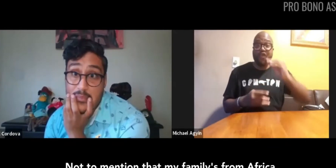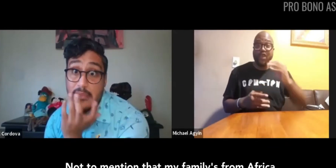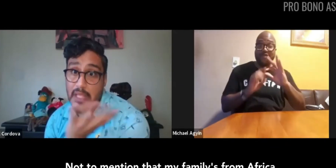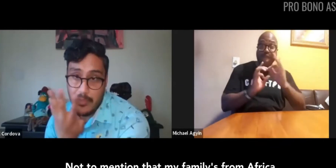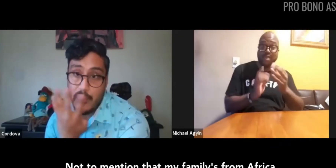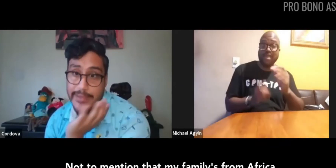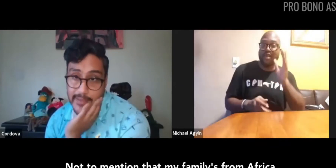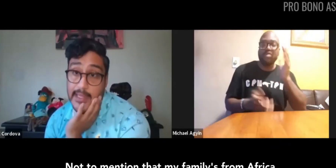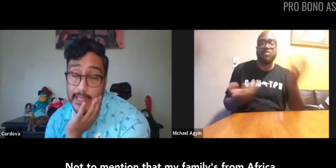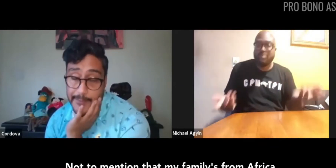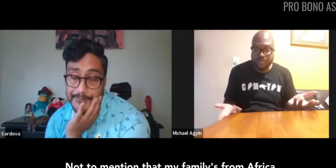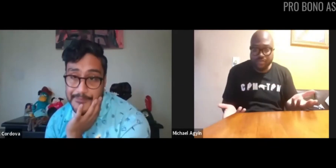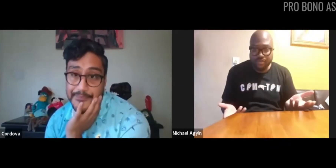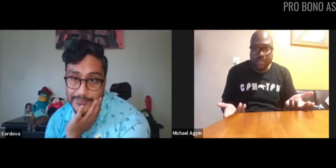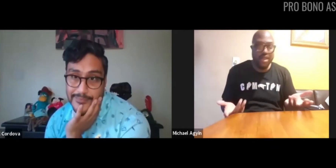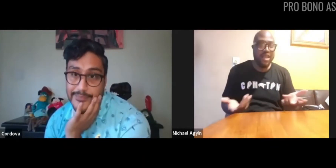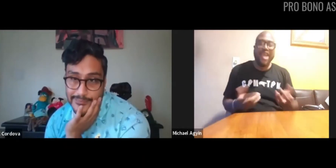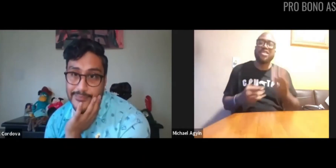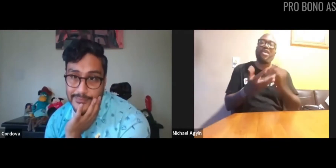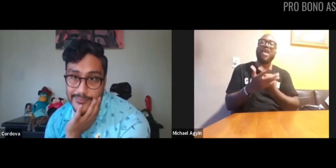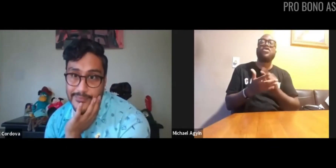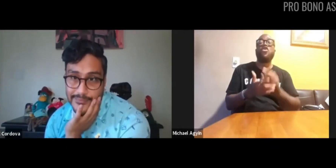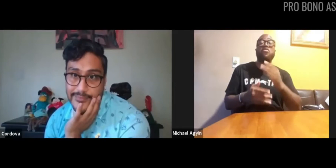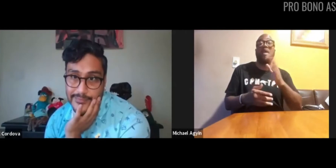Not to mention that my family's from Africa.